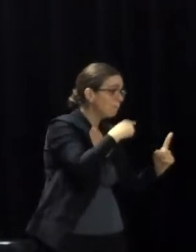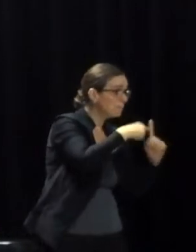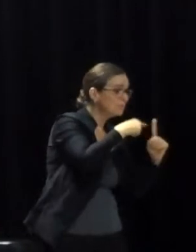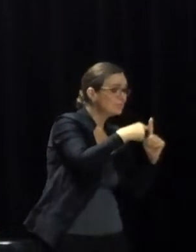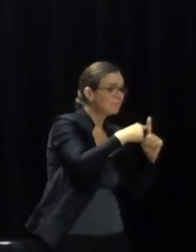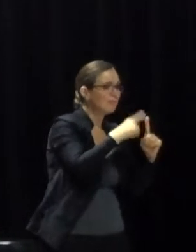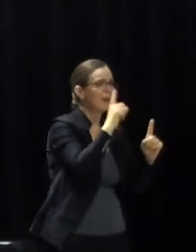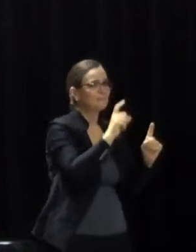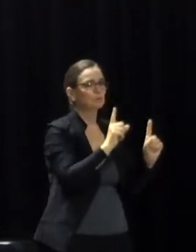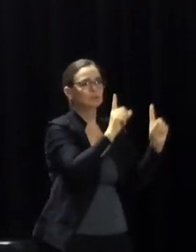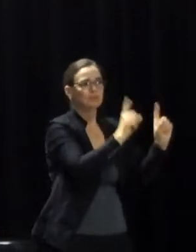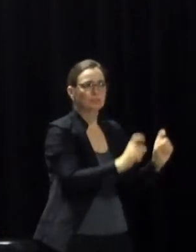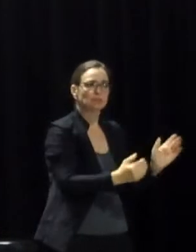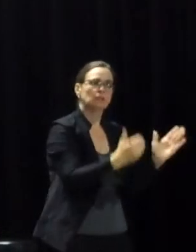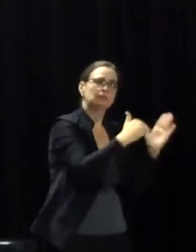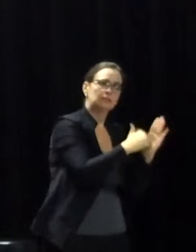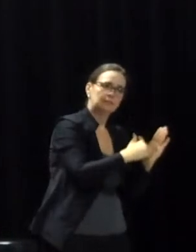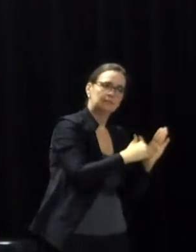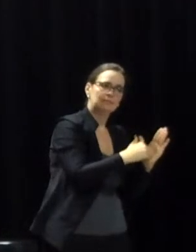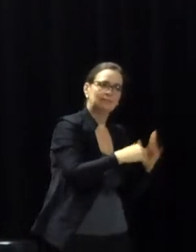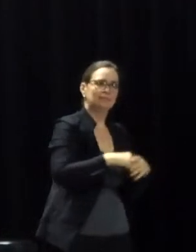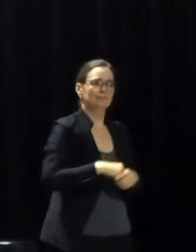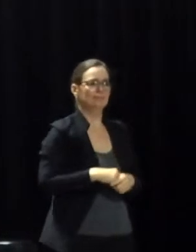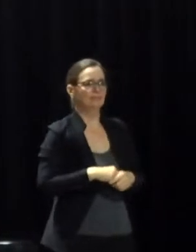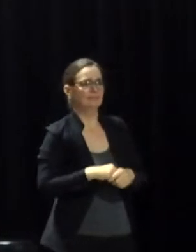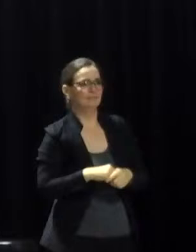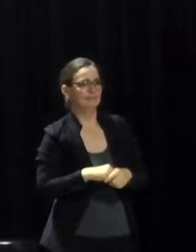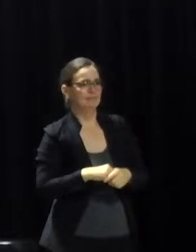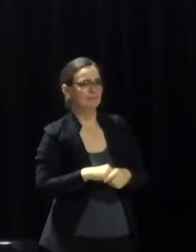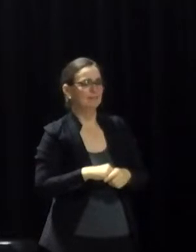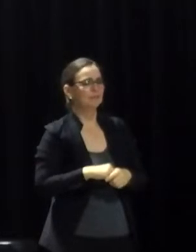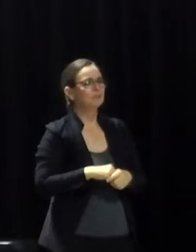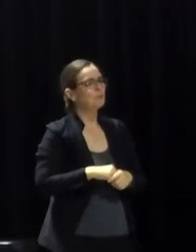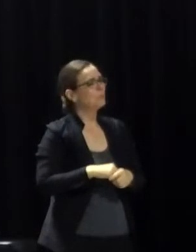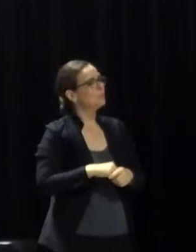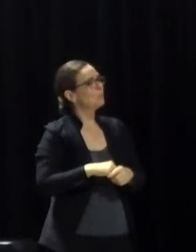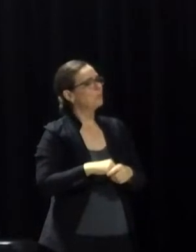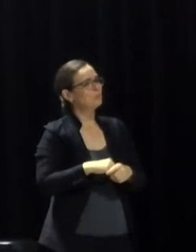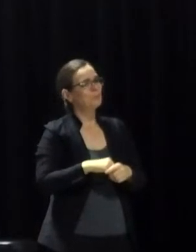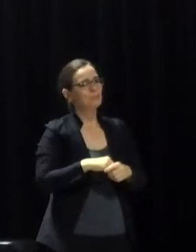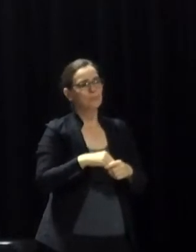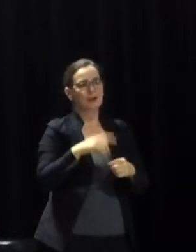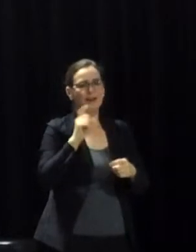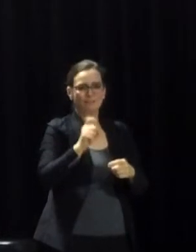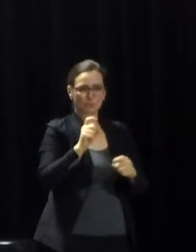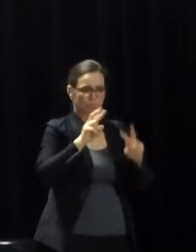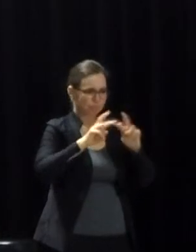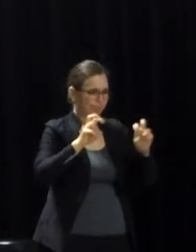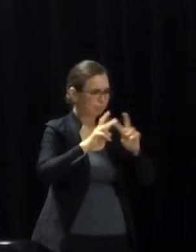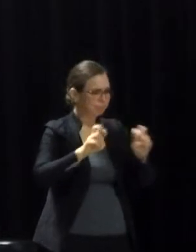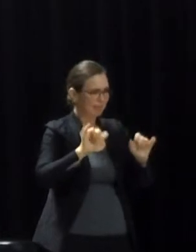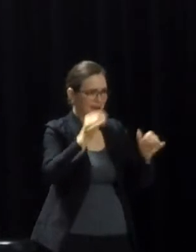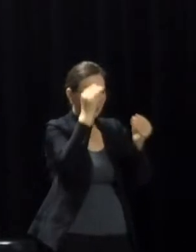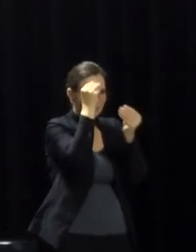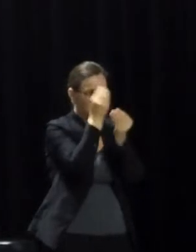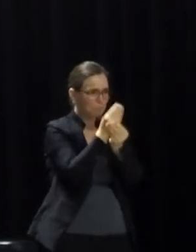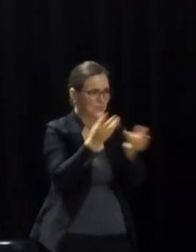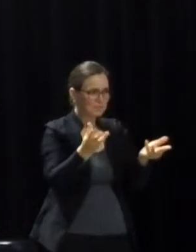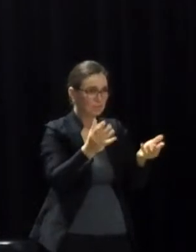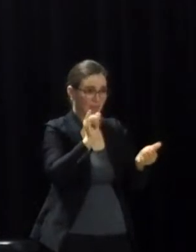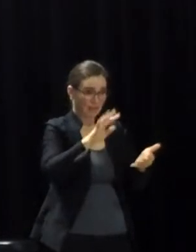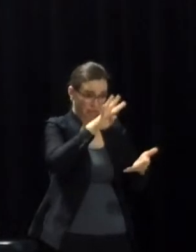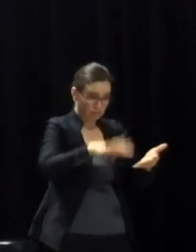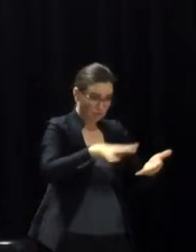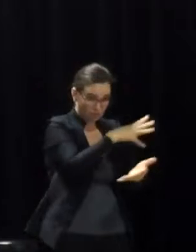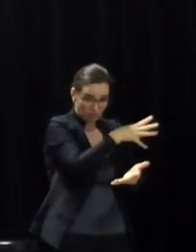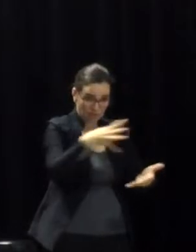on adding. When the data team looks at that, they look at each and every chart. So the information you get on every day, it means my